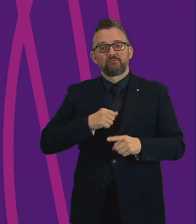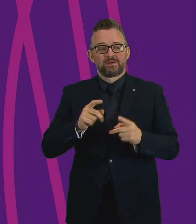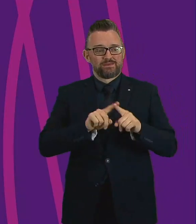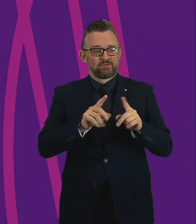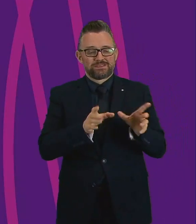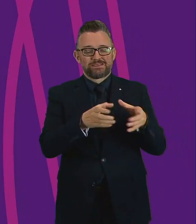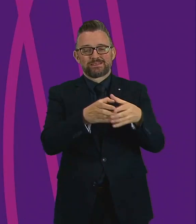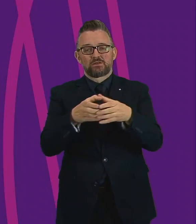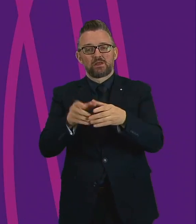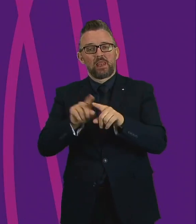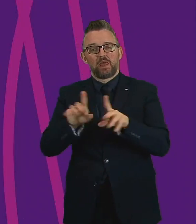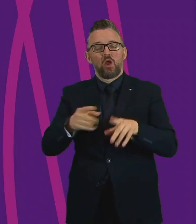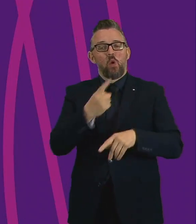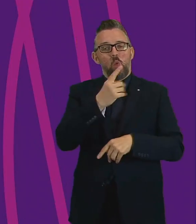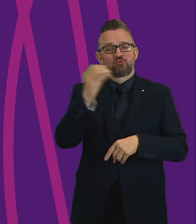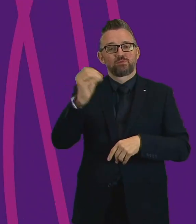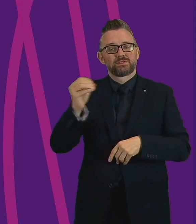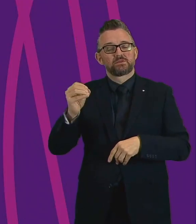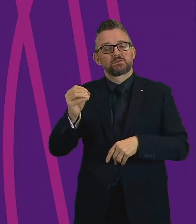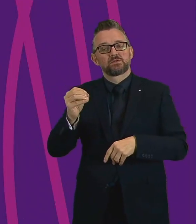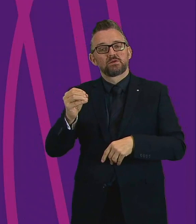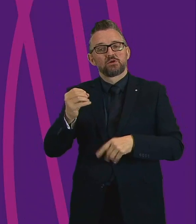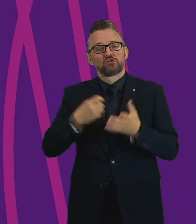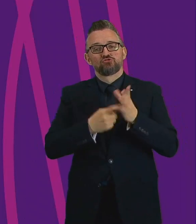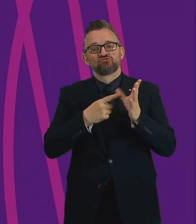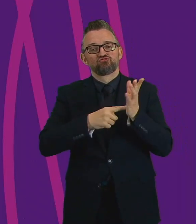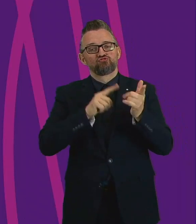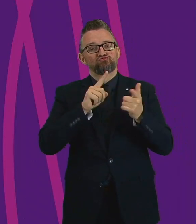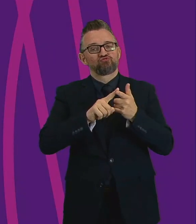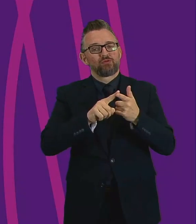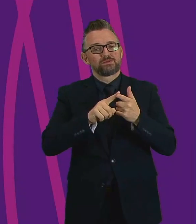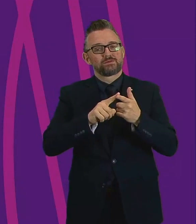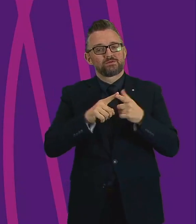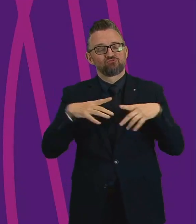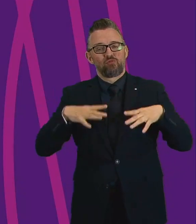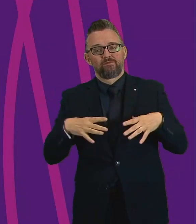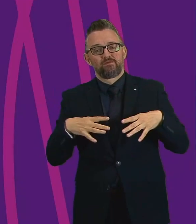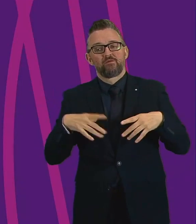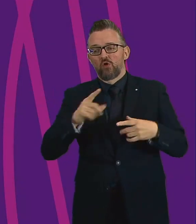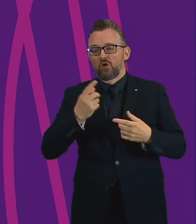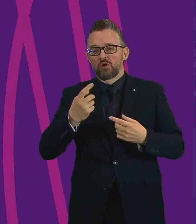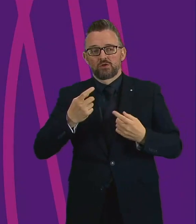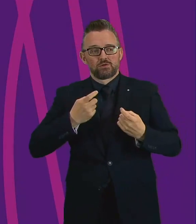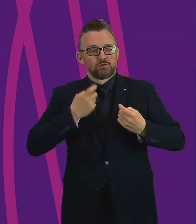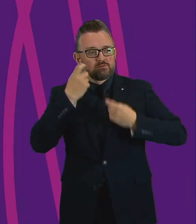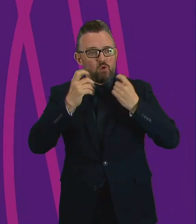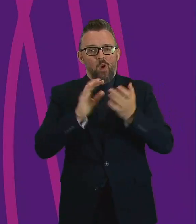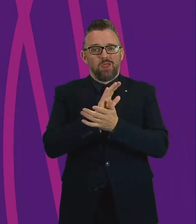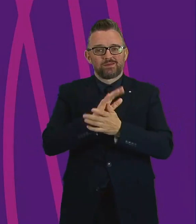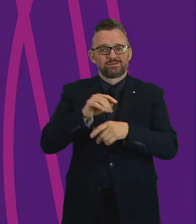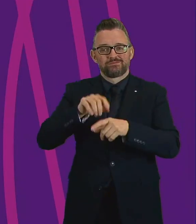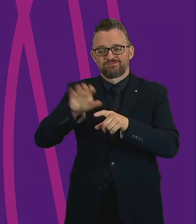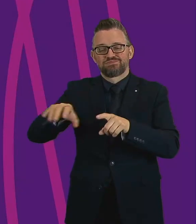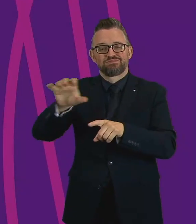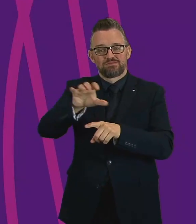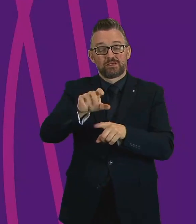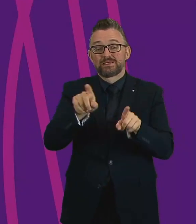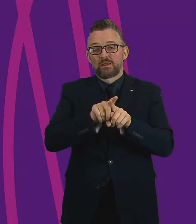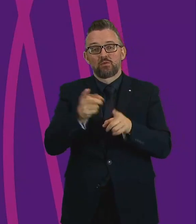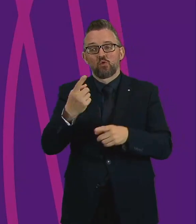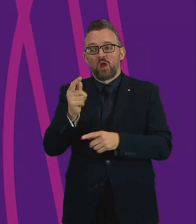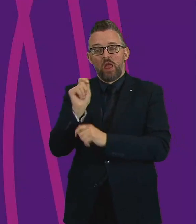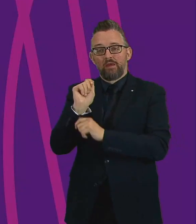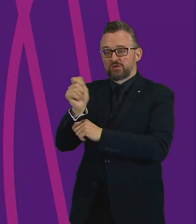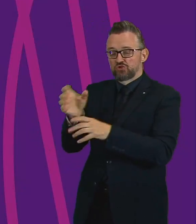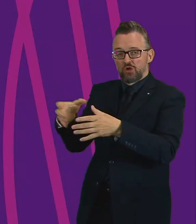as the 100% rates relief for tourism, retail and hospitality businesses and focused assistance for groups such as fishermen,